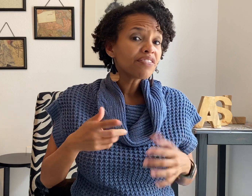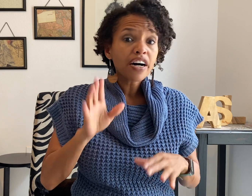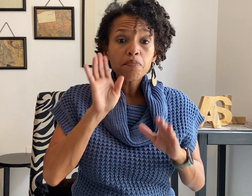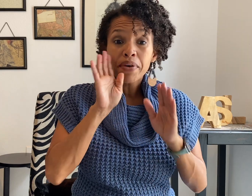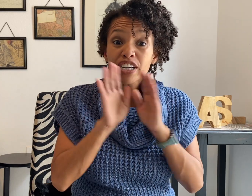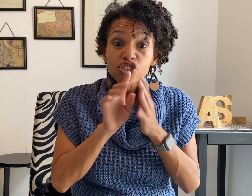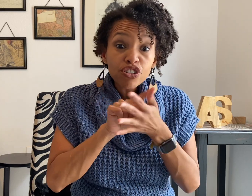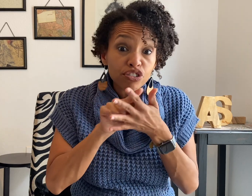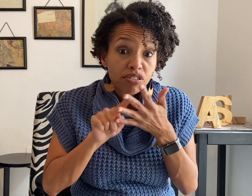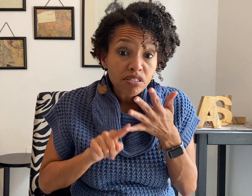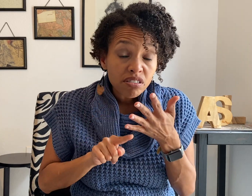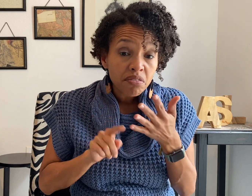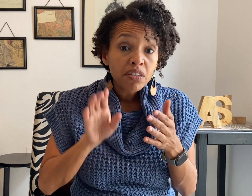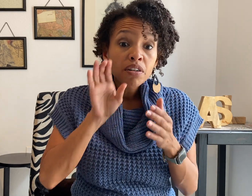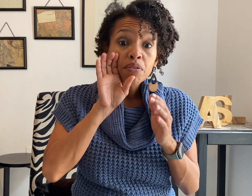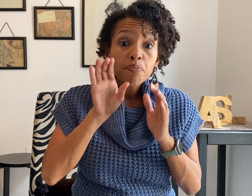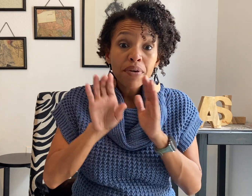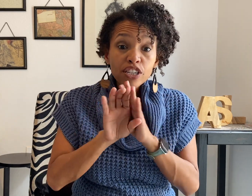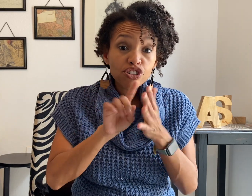done pictures.